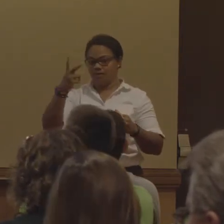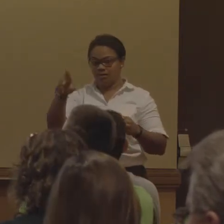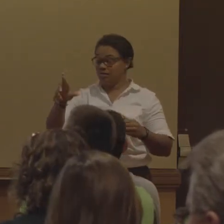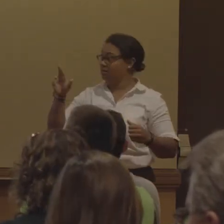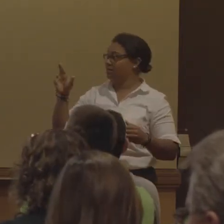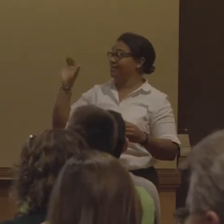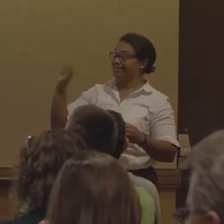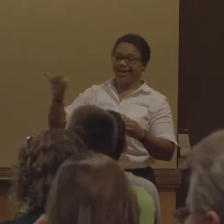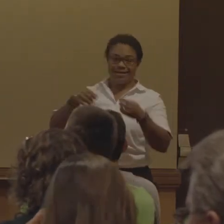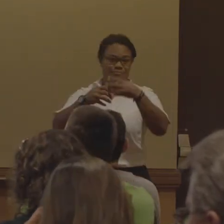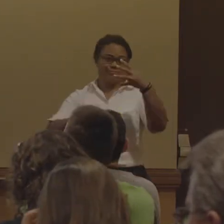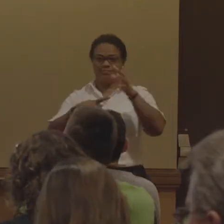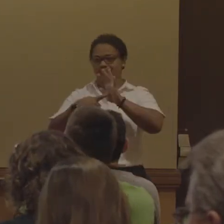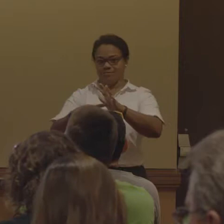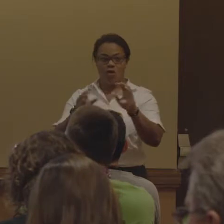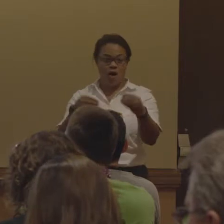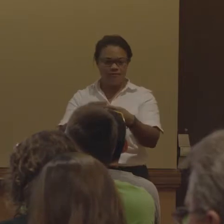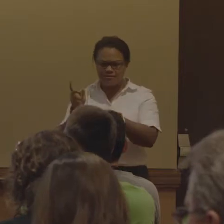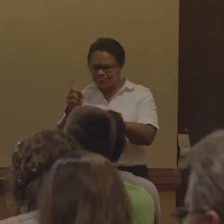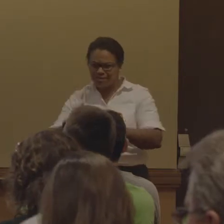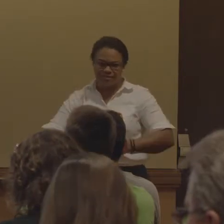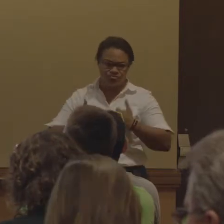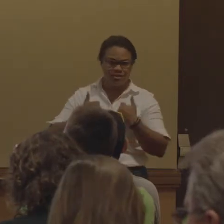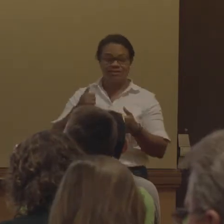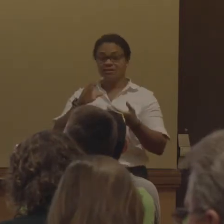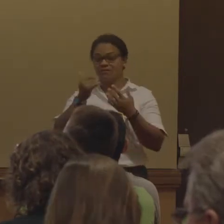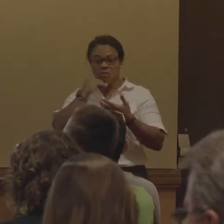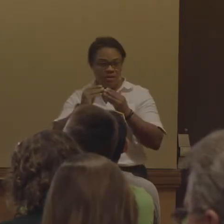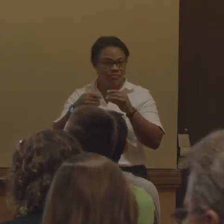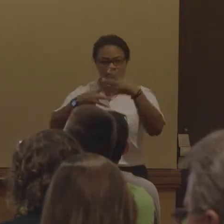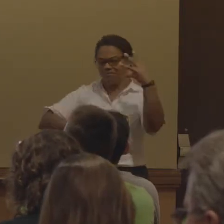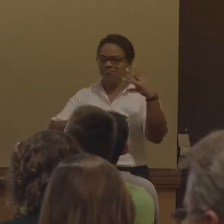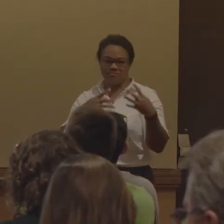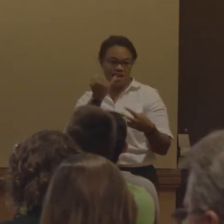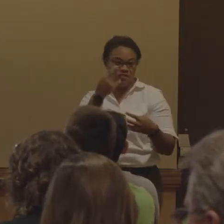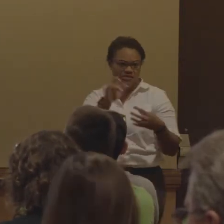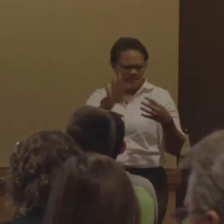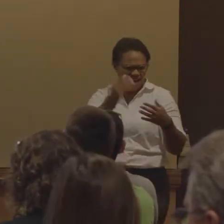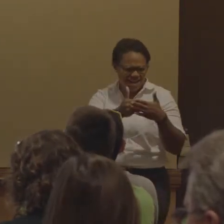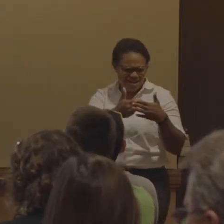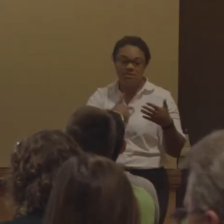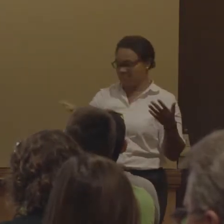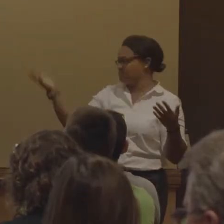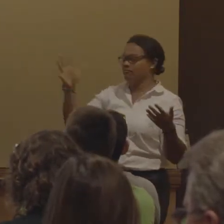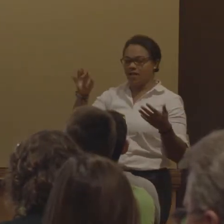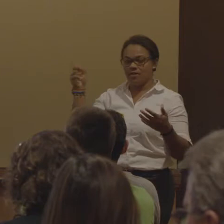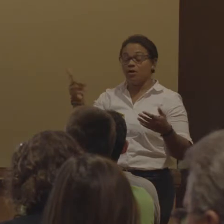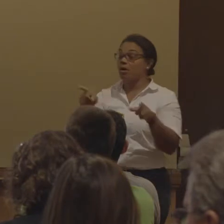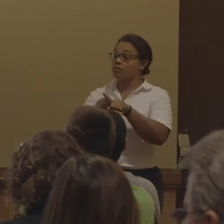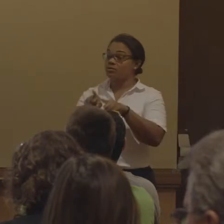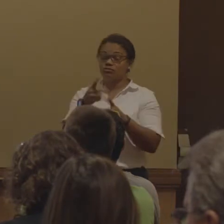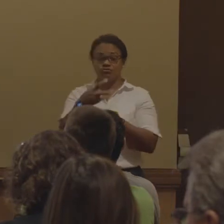office locations, numbers that you can call if you need to find the office closest to you. And then for transition questions, which is